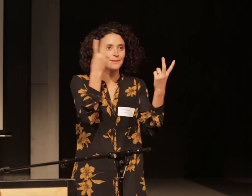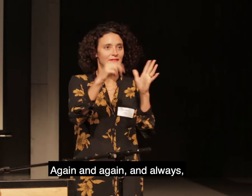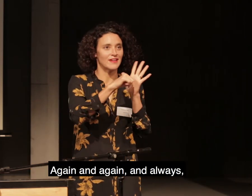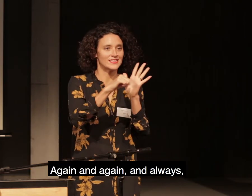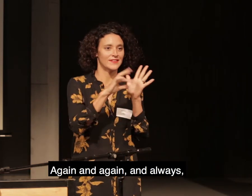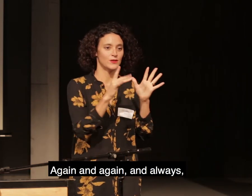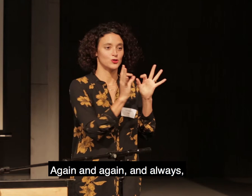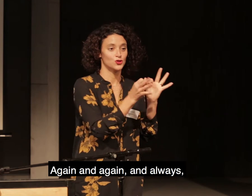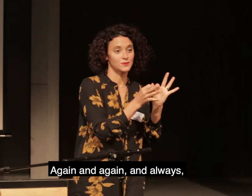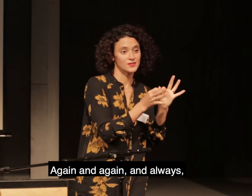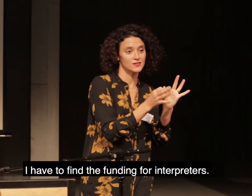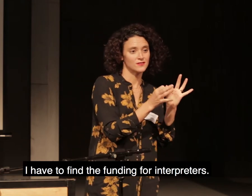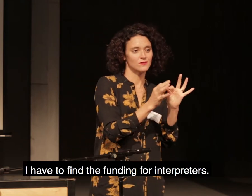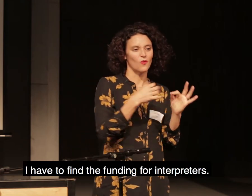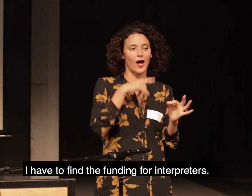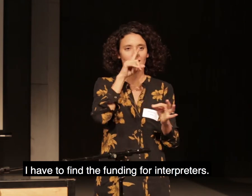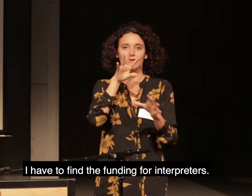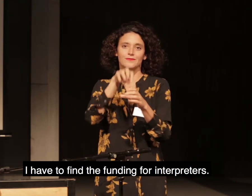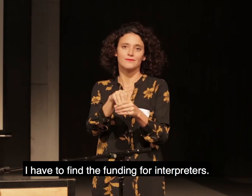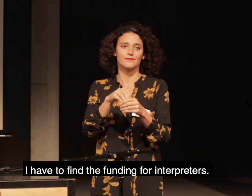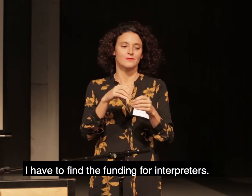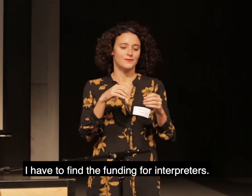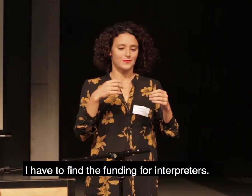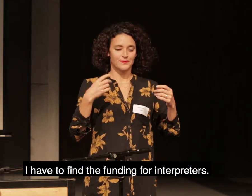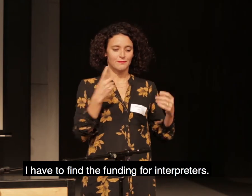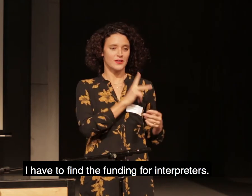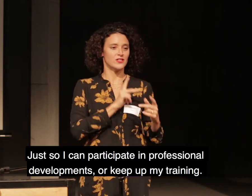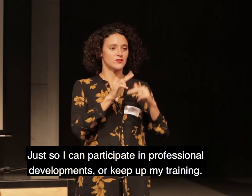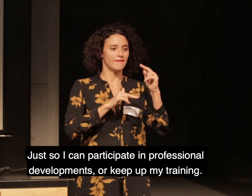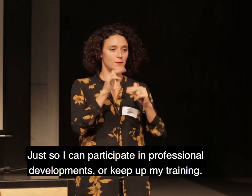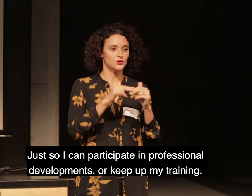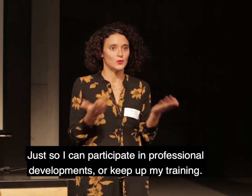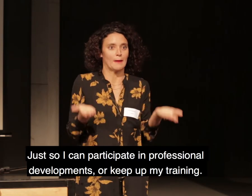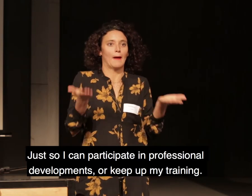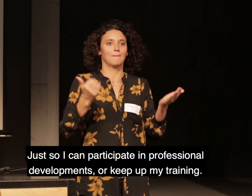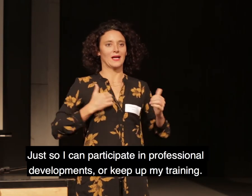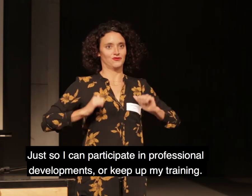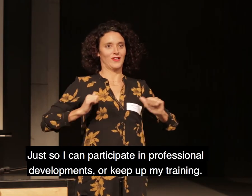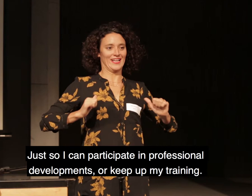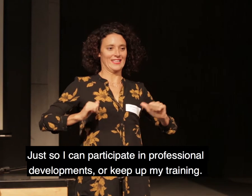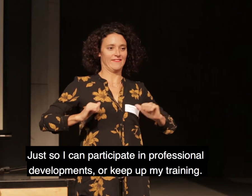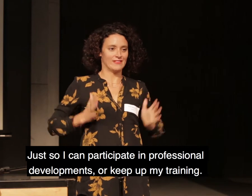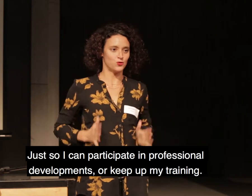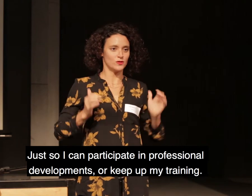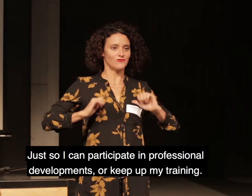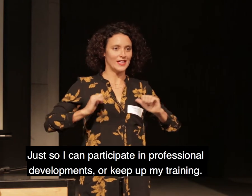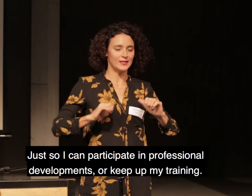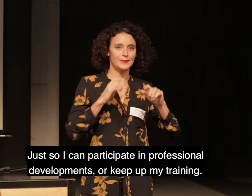Again and again and always, I have to find the funding for interpreters just so I can participate in professional developments or keep up my